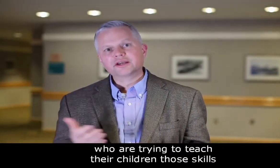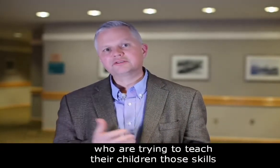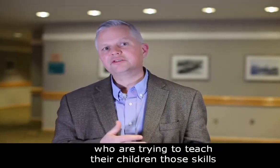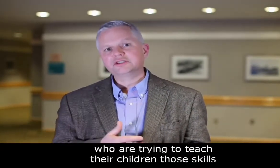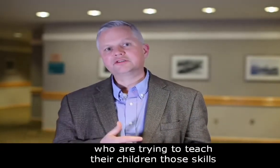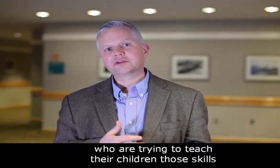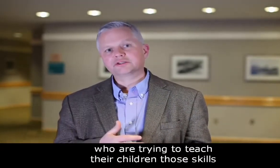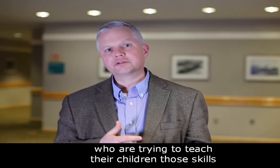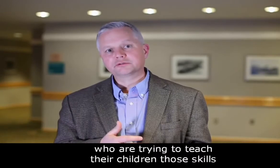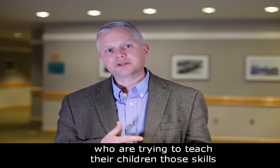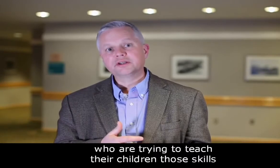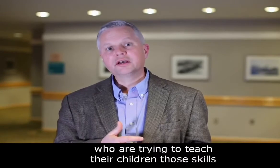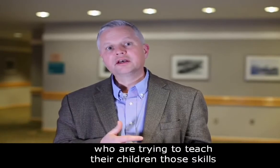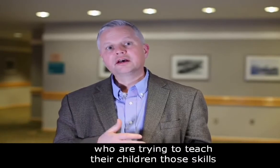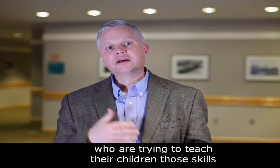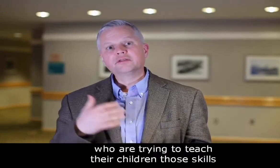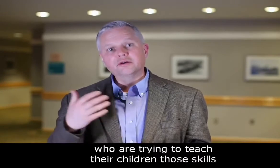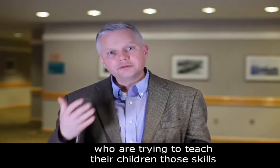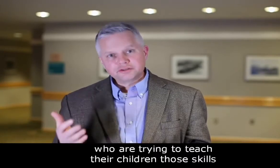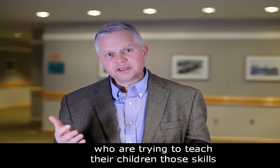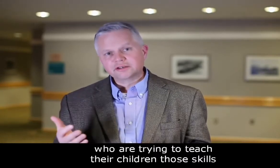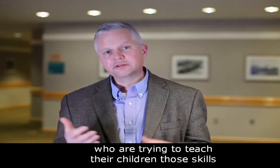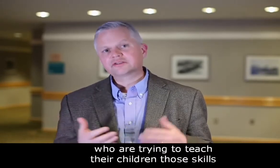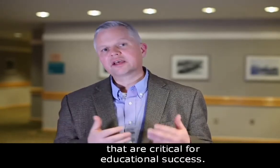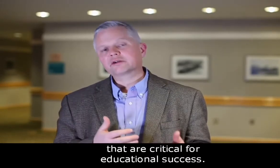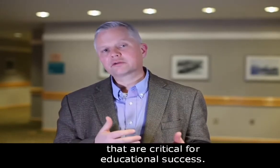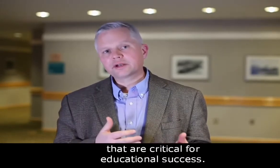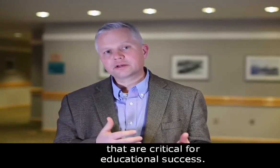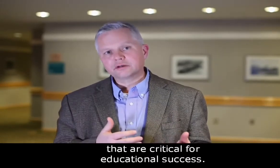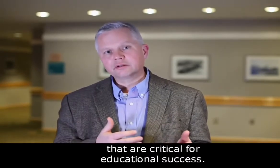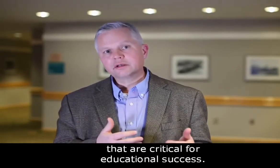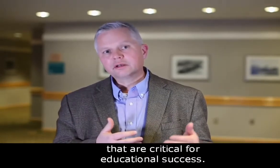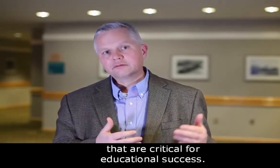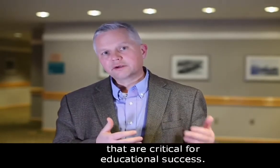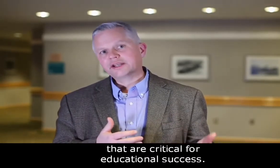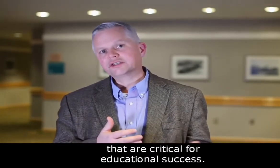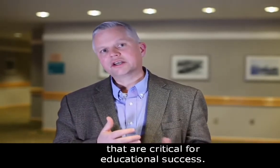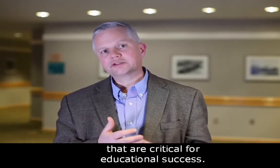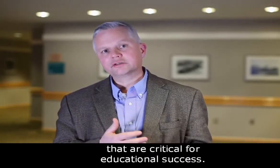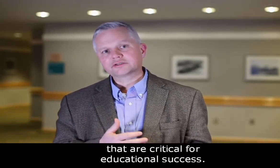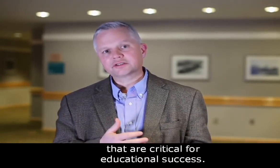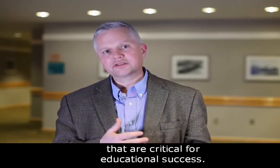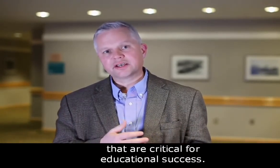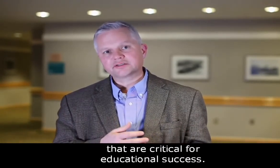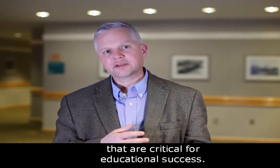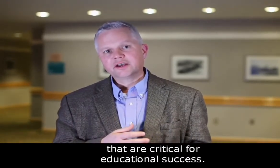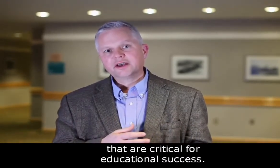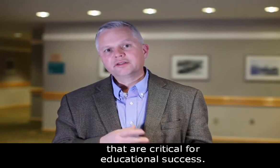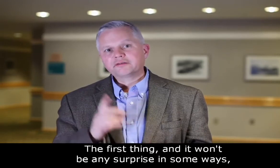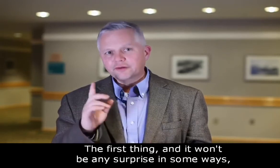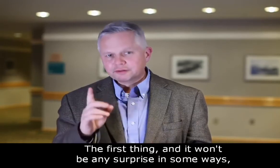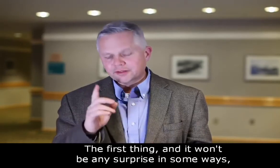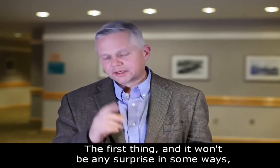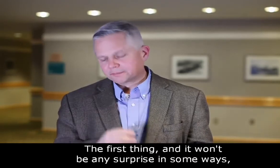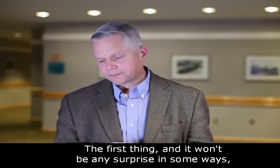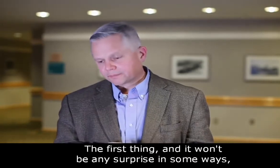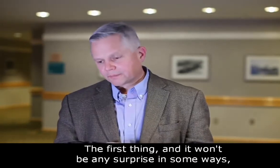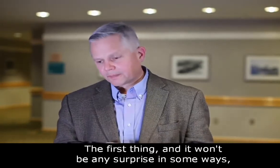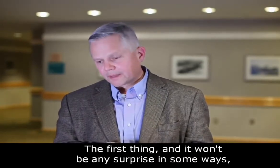to teach their children those skills that are critical for educational success. The first thing, and